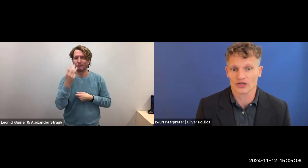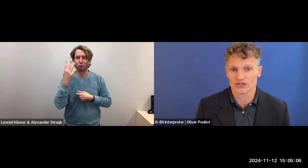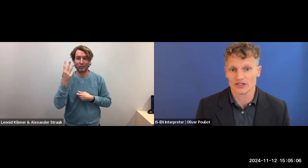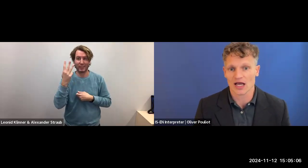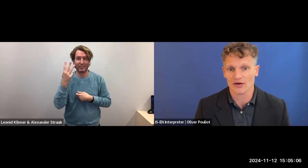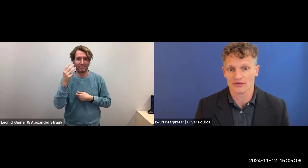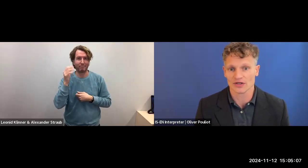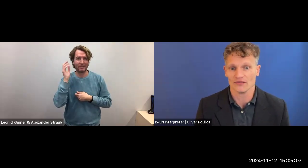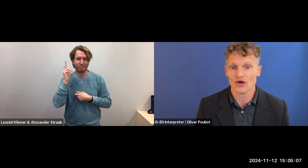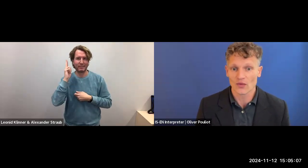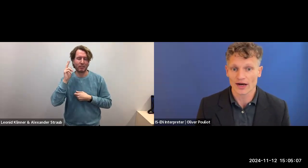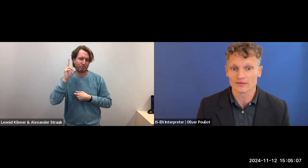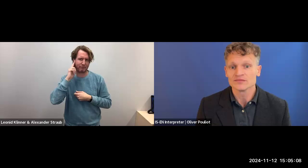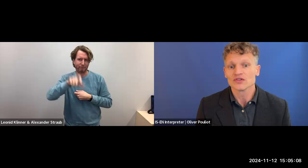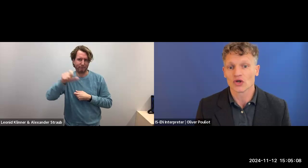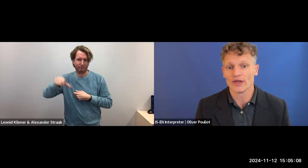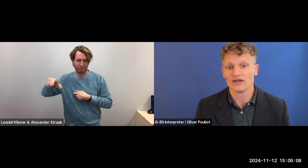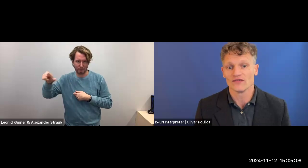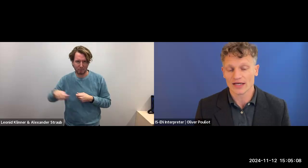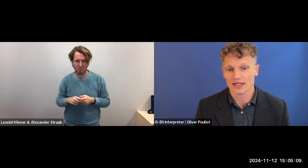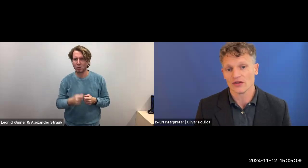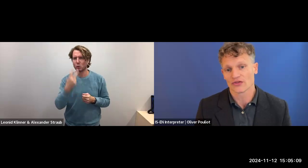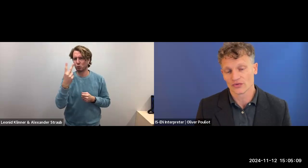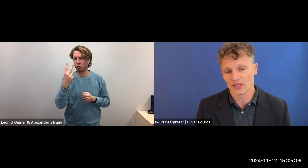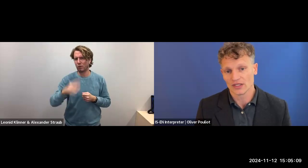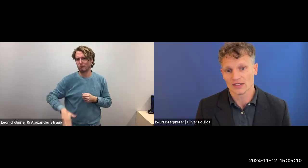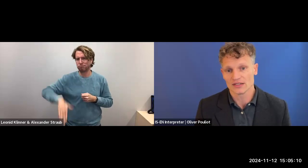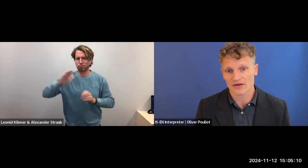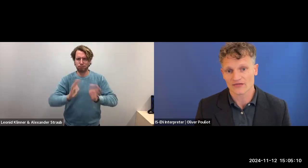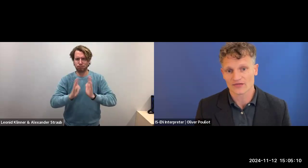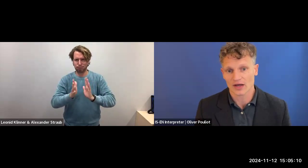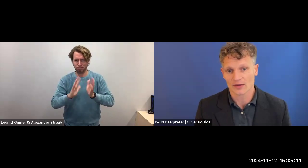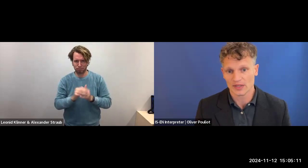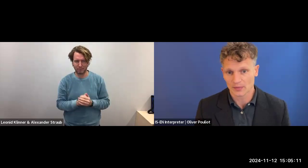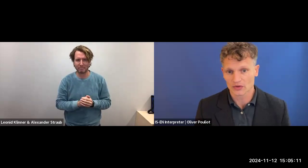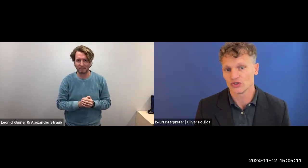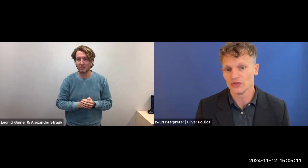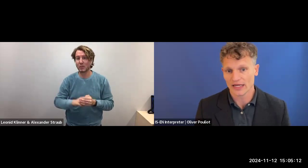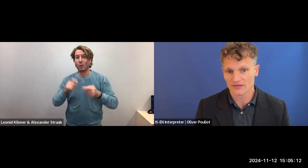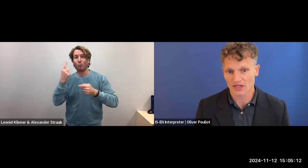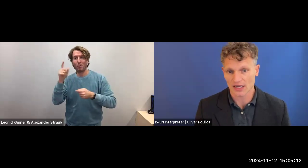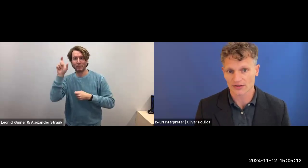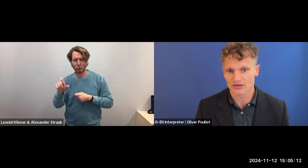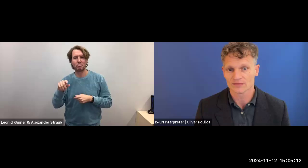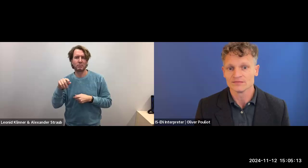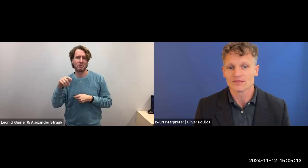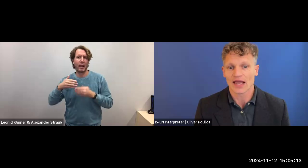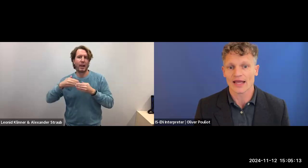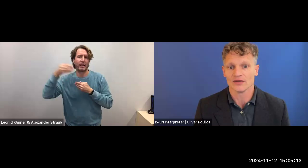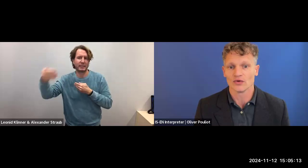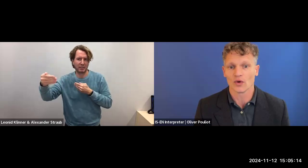up with questions out of nowhere. So we invited 3 deaf people, 2 native